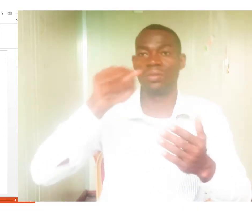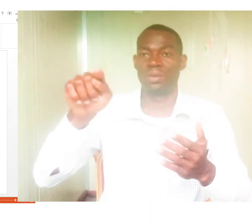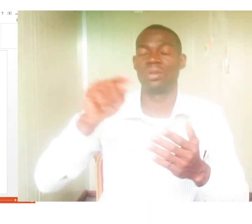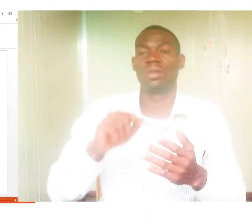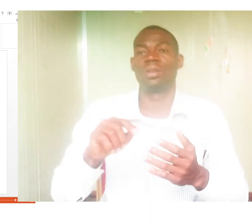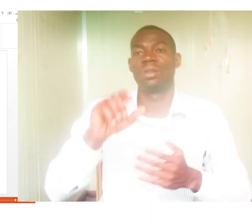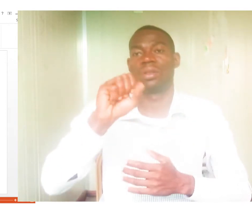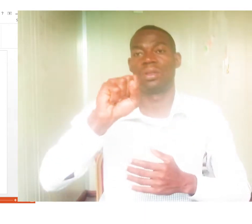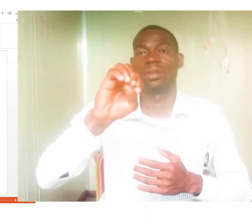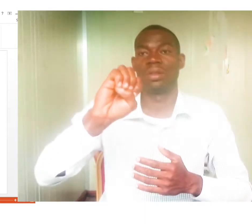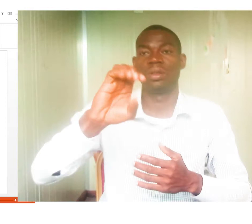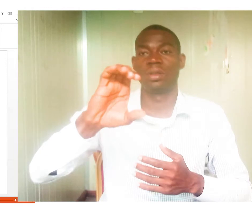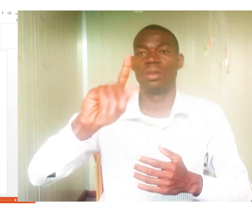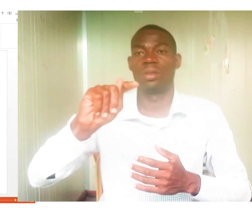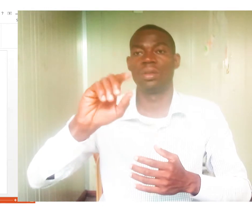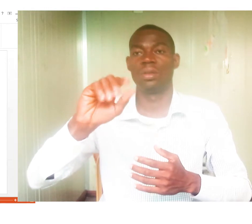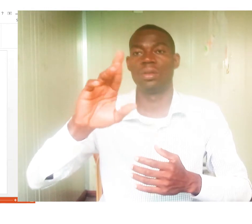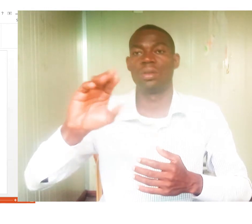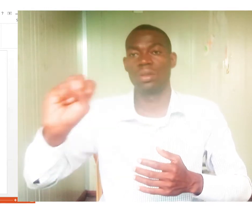sectors.